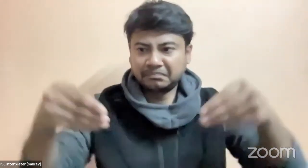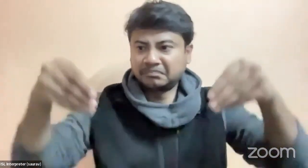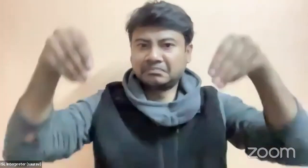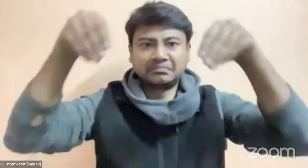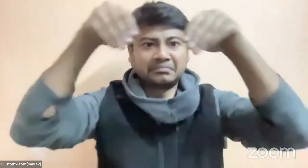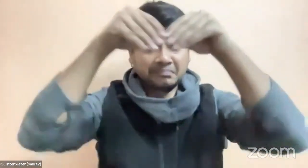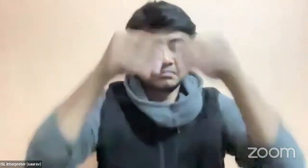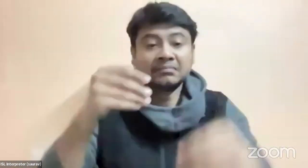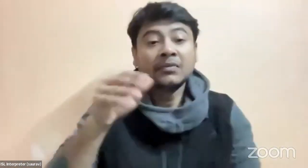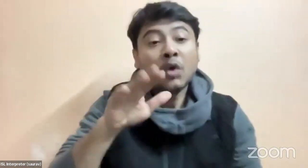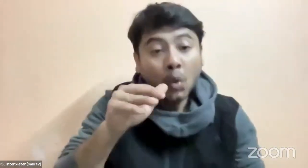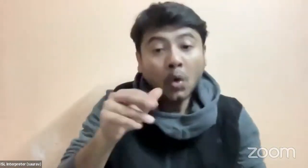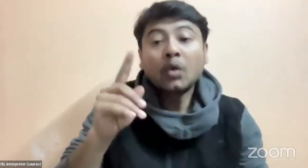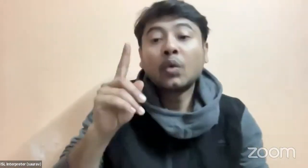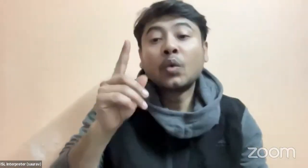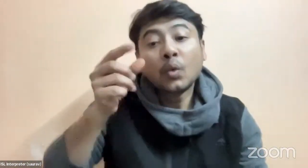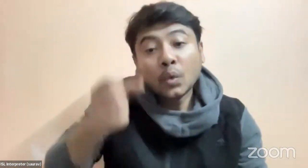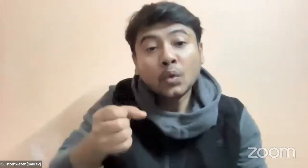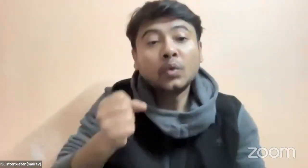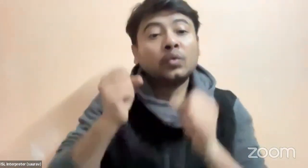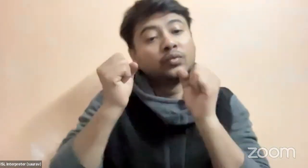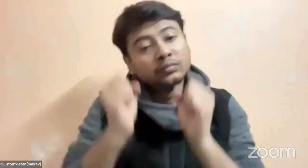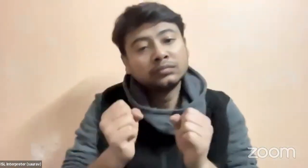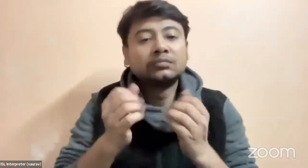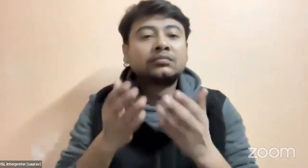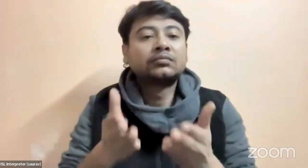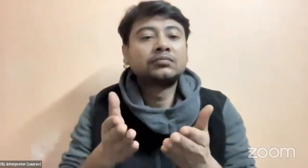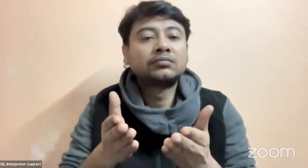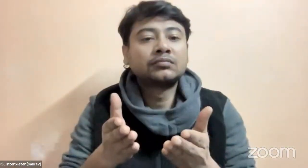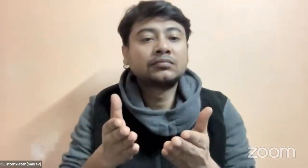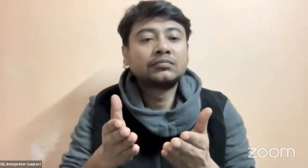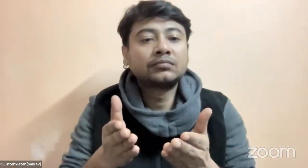Guru Asana, a special asana, a special place for them to sit.